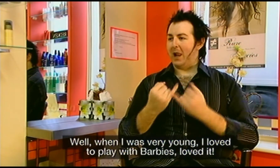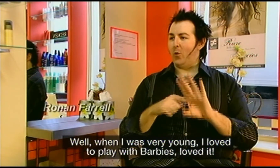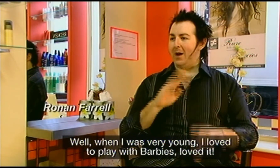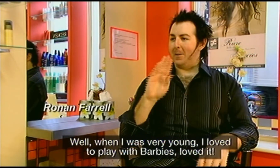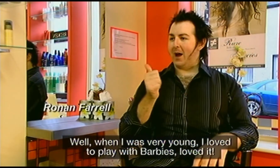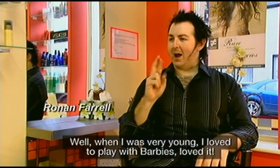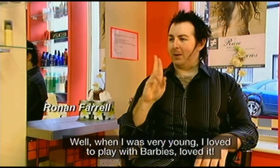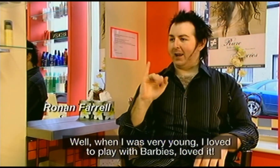Barbies.